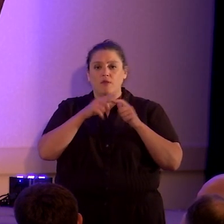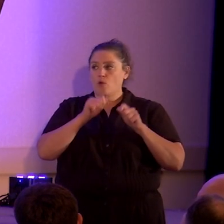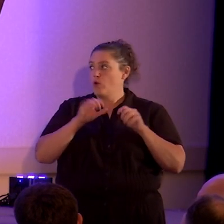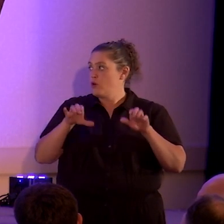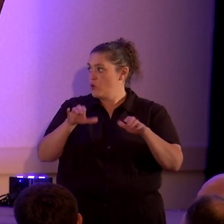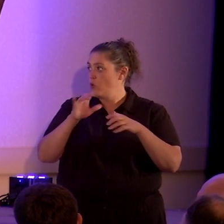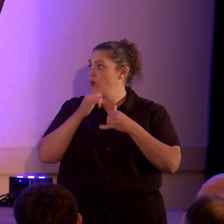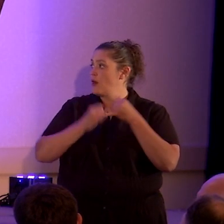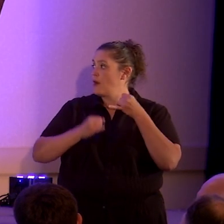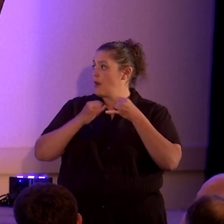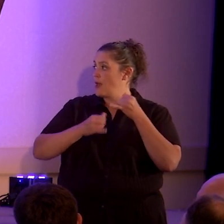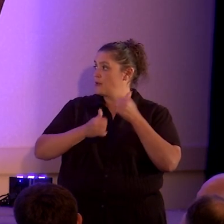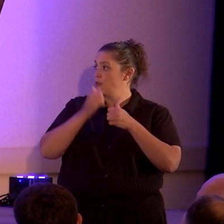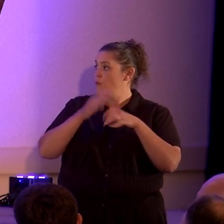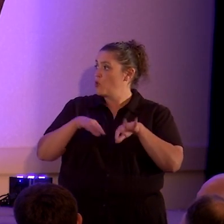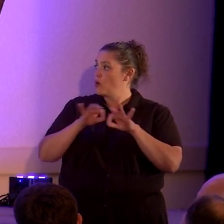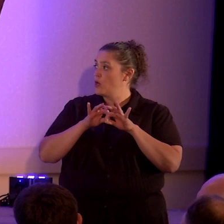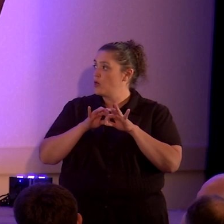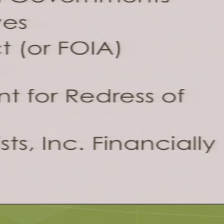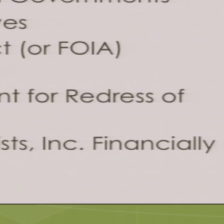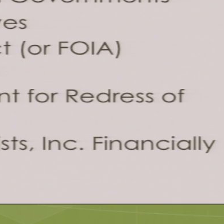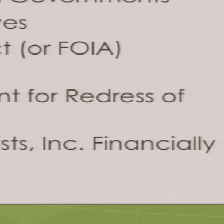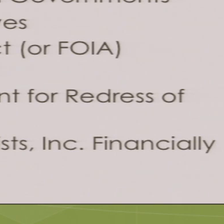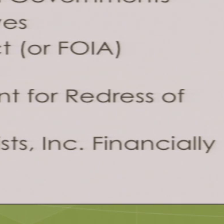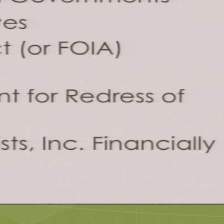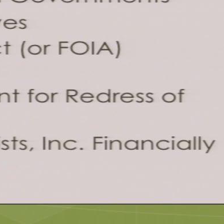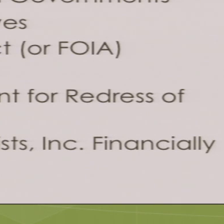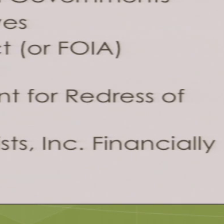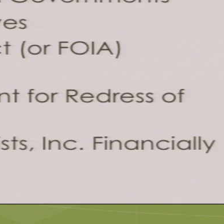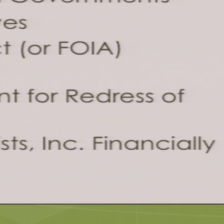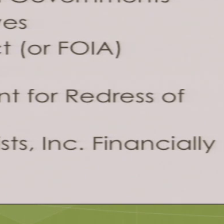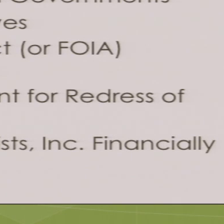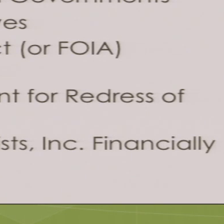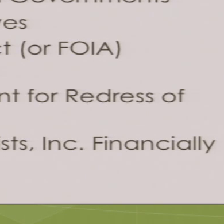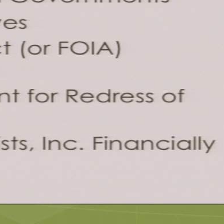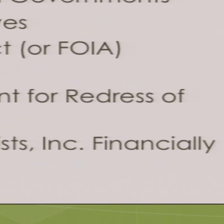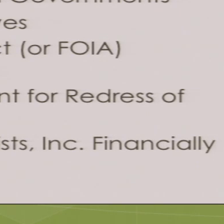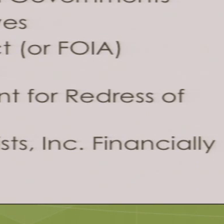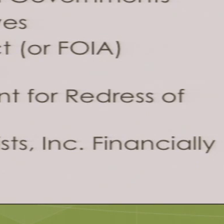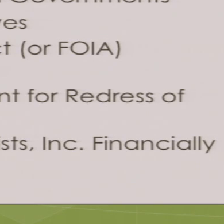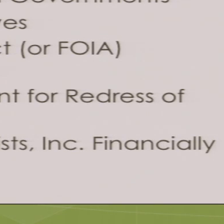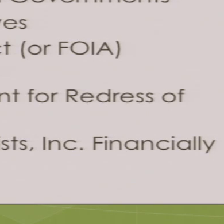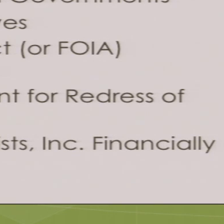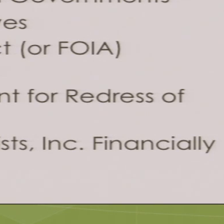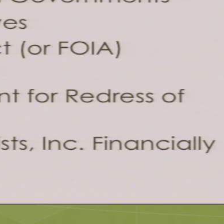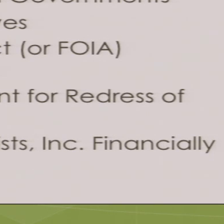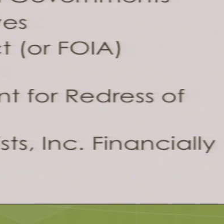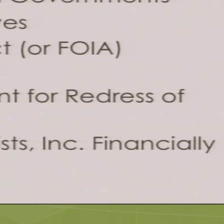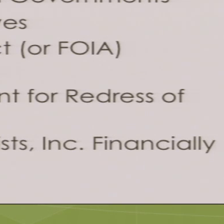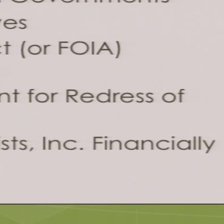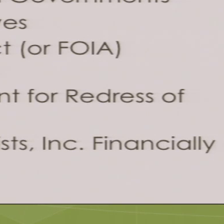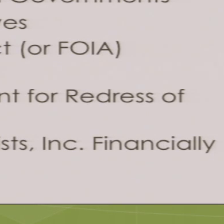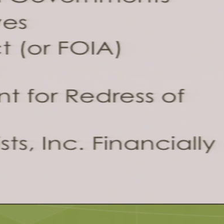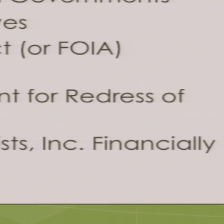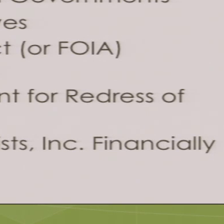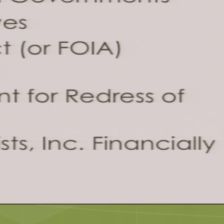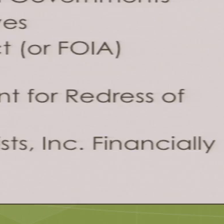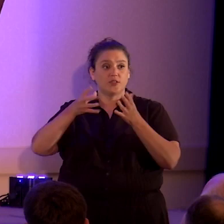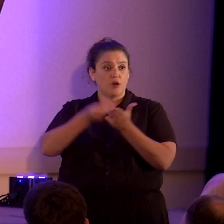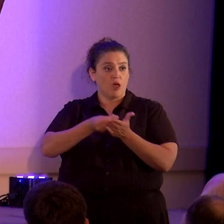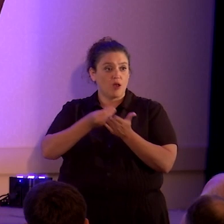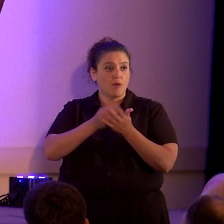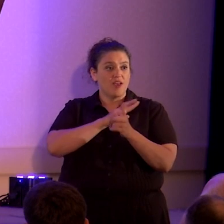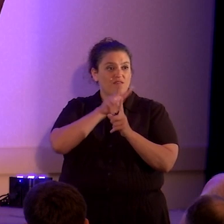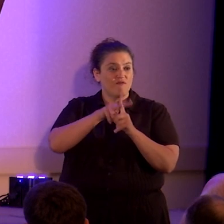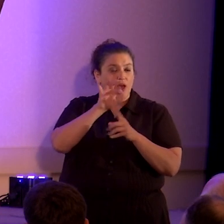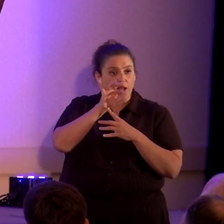Lastly, and most importantly, support American atheists financially. All these cases cost a lot of money. Filing fees alone,